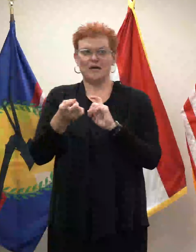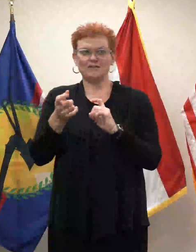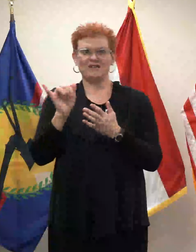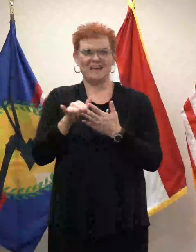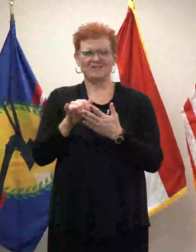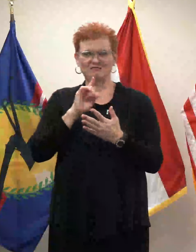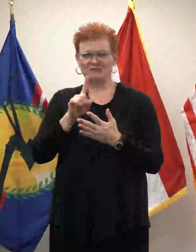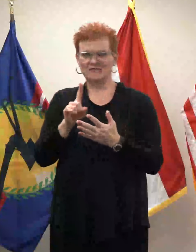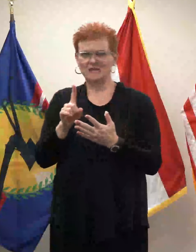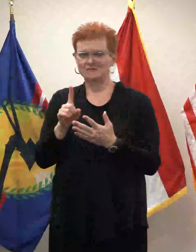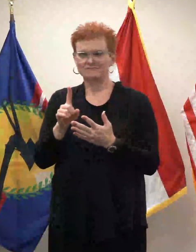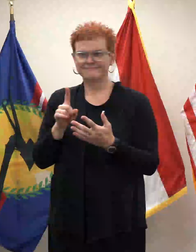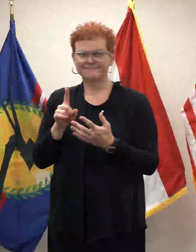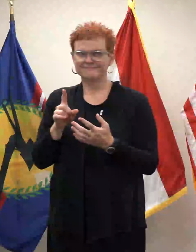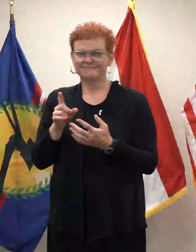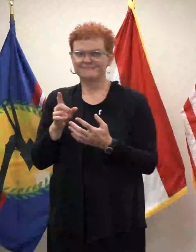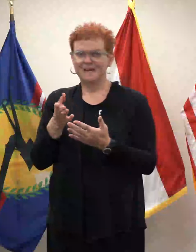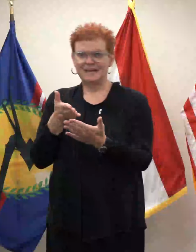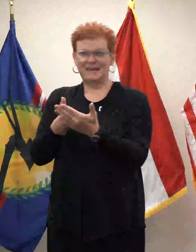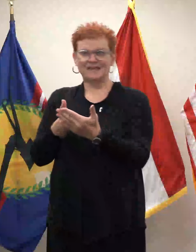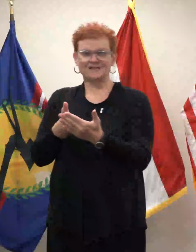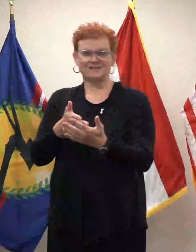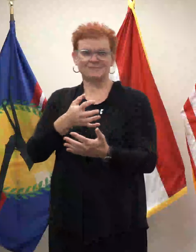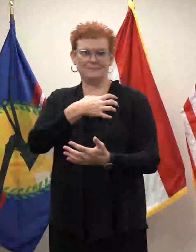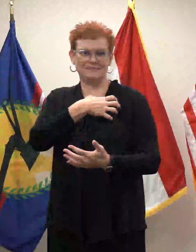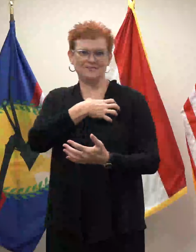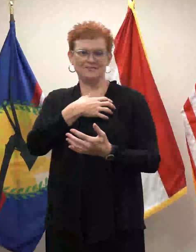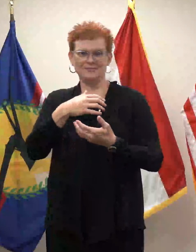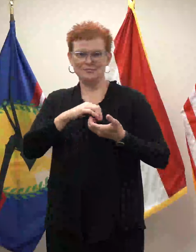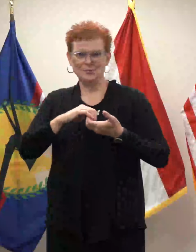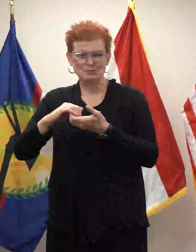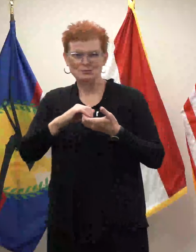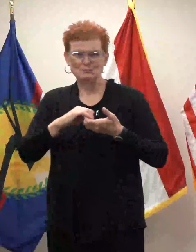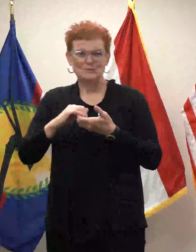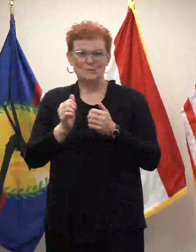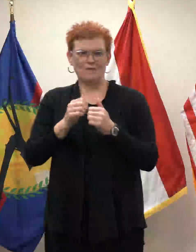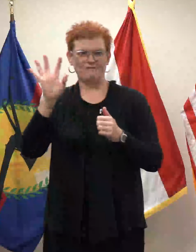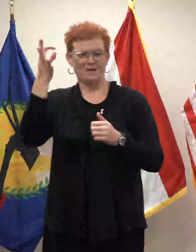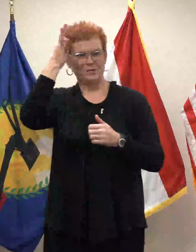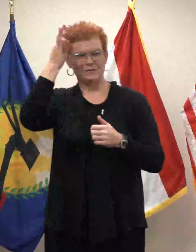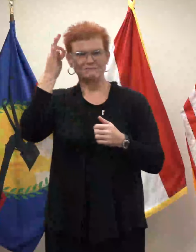enforcement to not allow them to enforce federal gun laws or work cooperatively with federal agents.